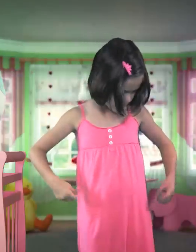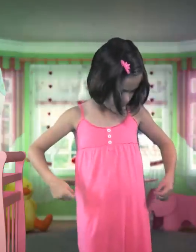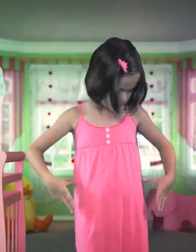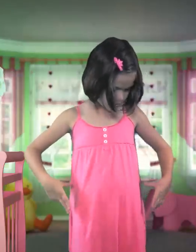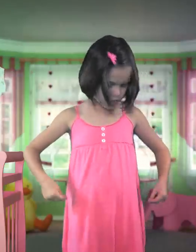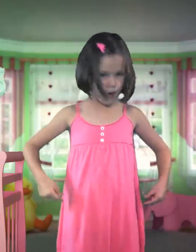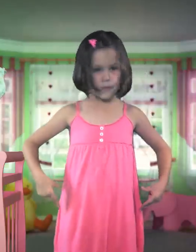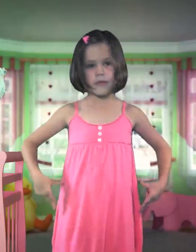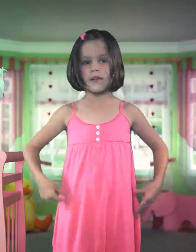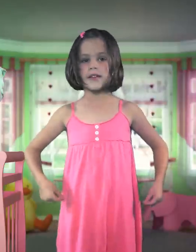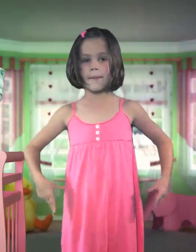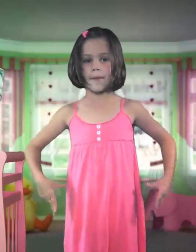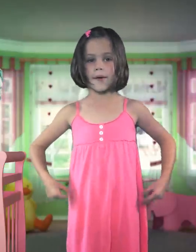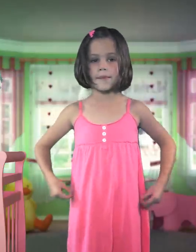diaper straps. Diaper.